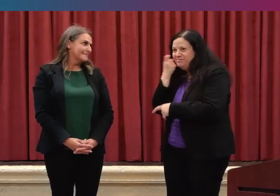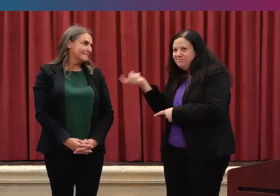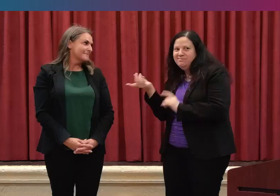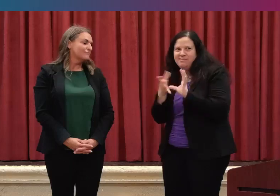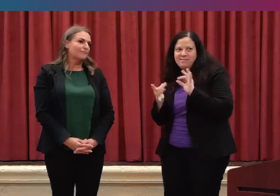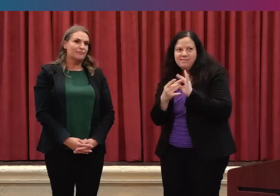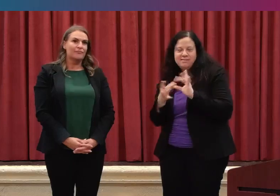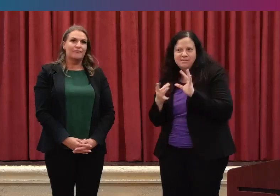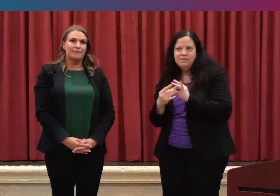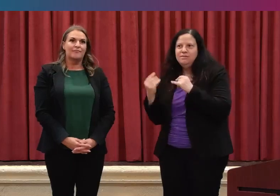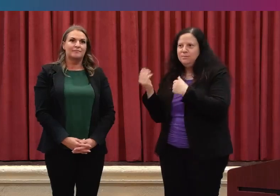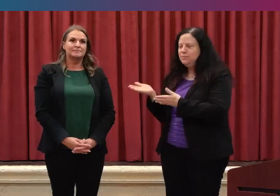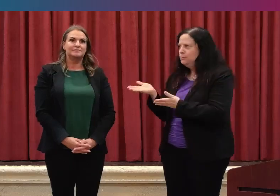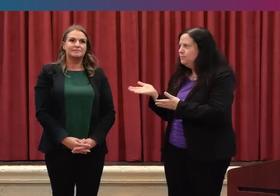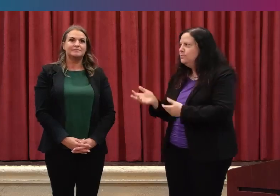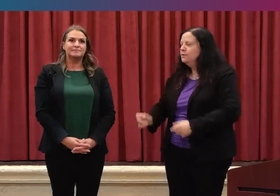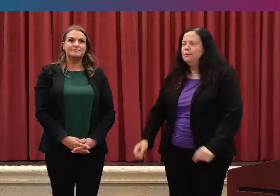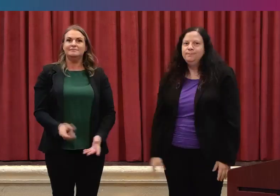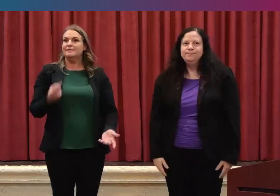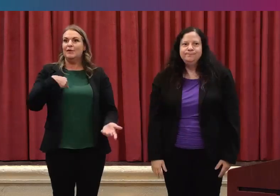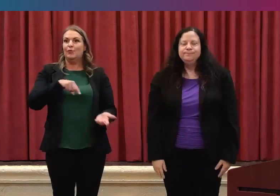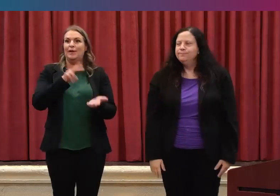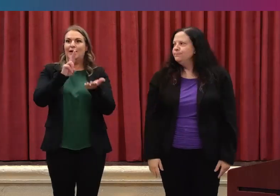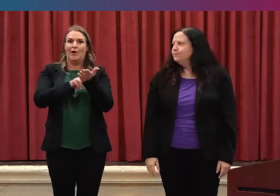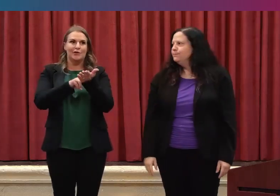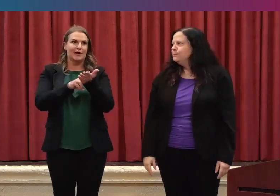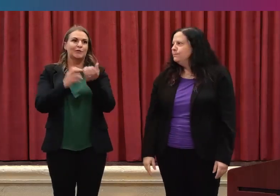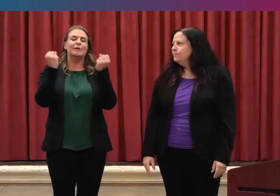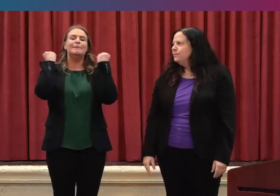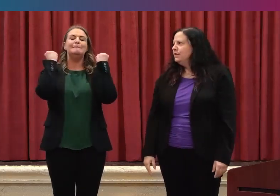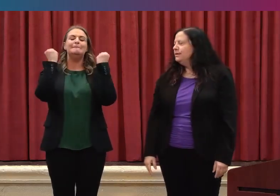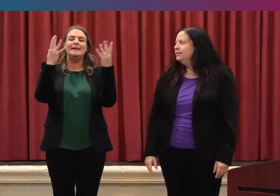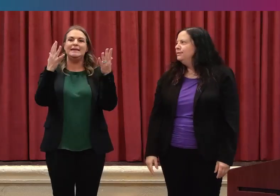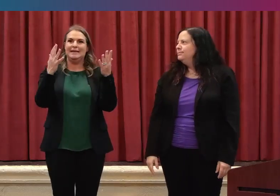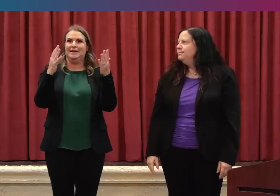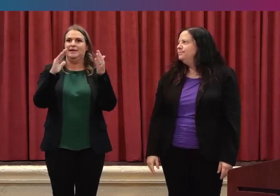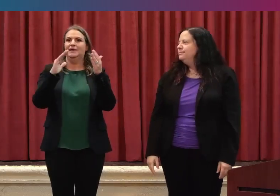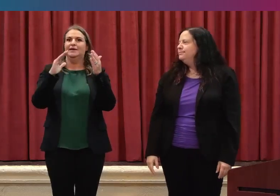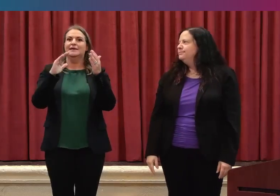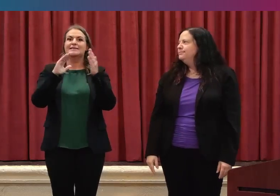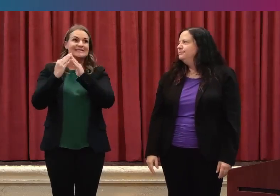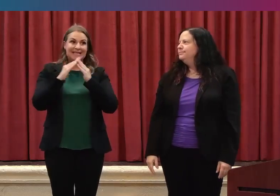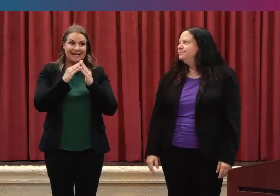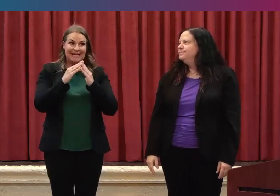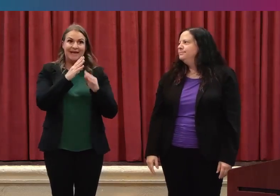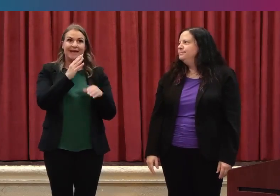whatever association or whatever agency, just as you said. We contract